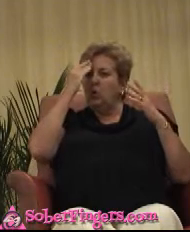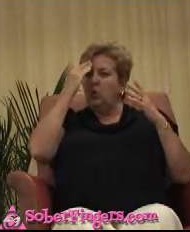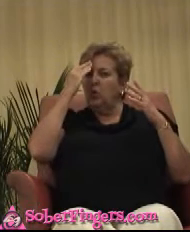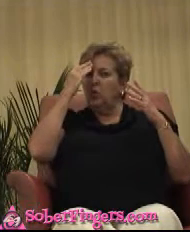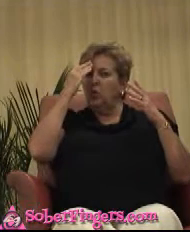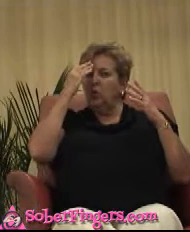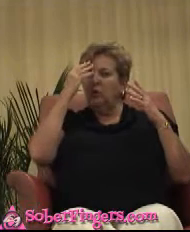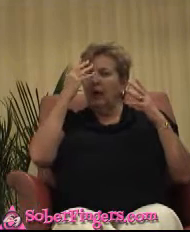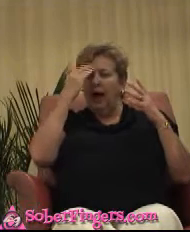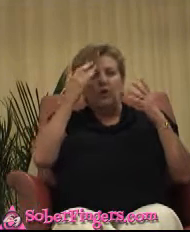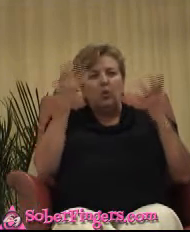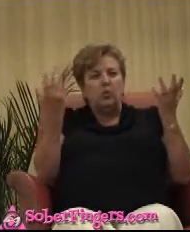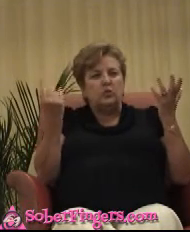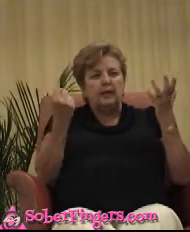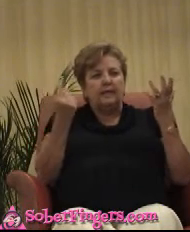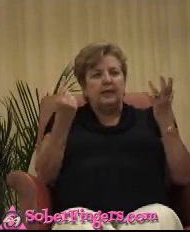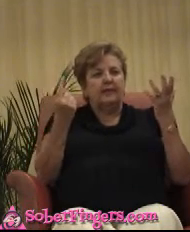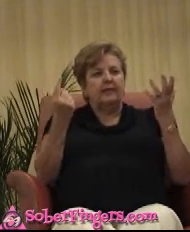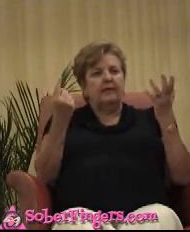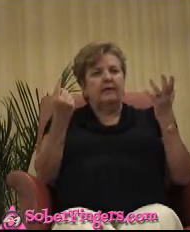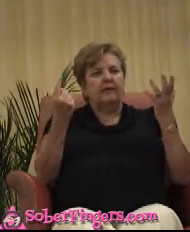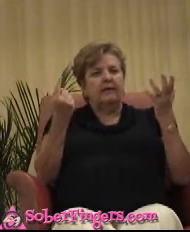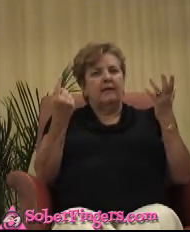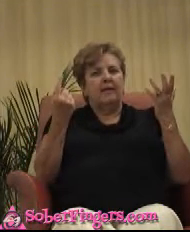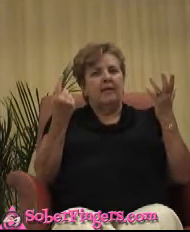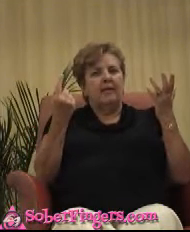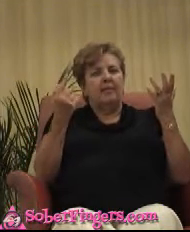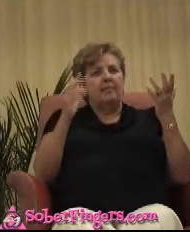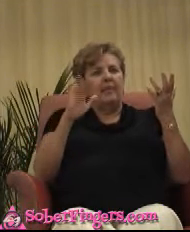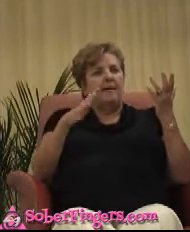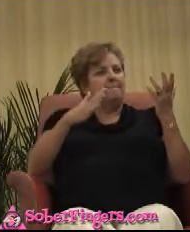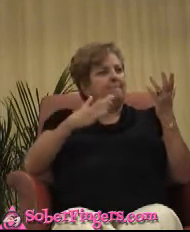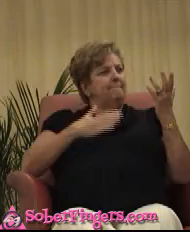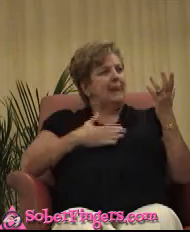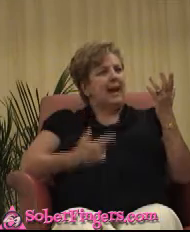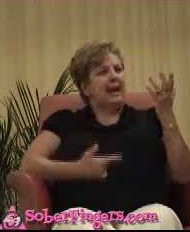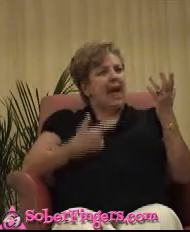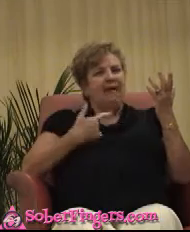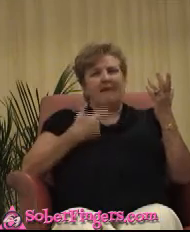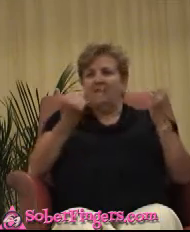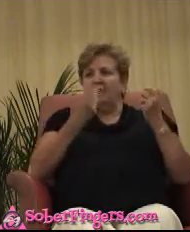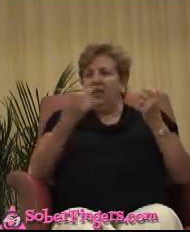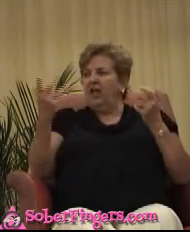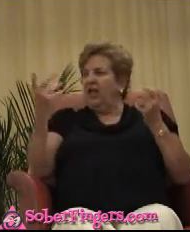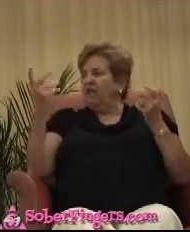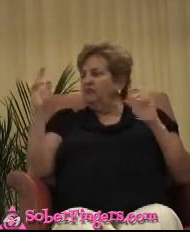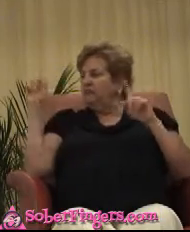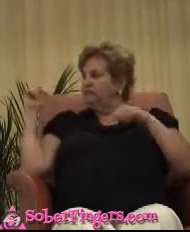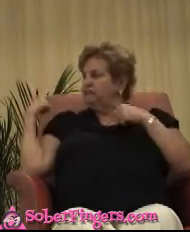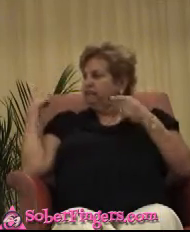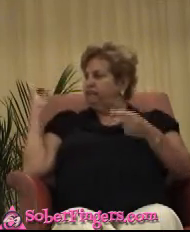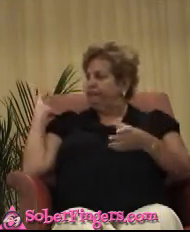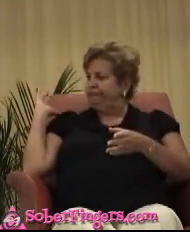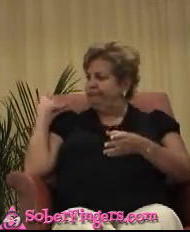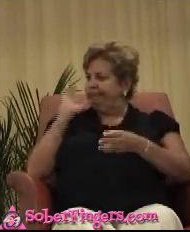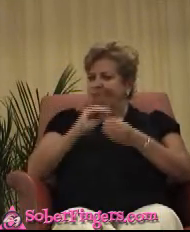knew that I had lost a whole lifetime of whatever it was I had. It was because I was drinking in a place I wasn't supposed to